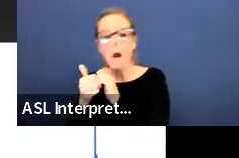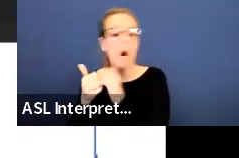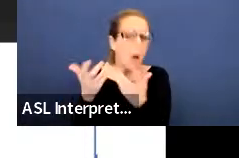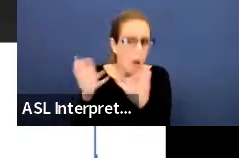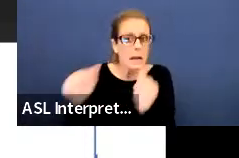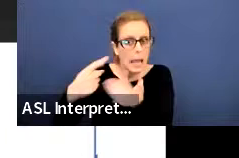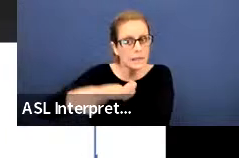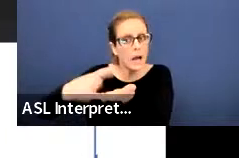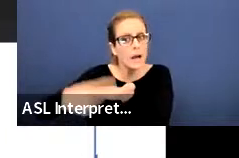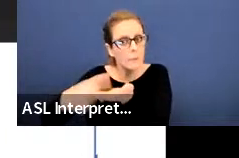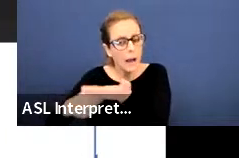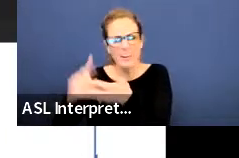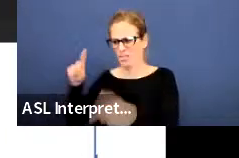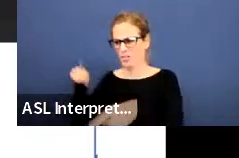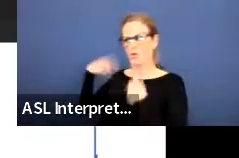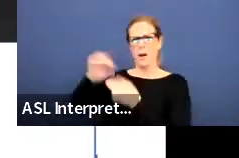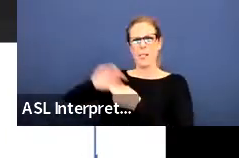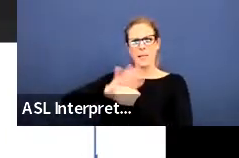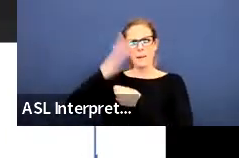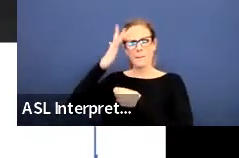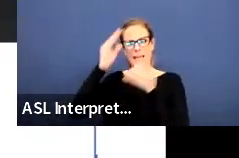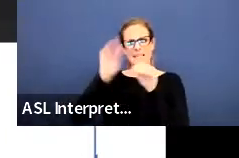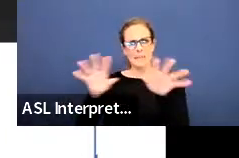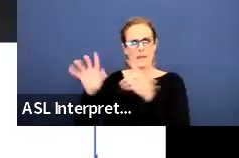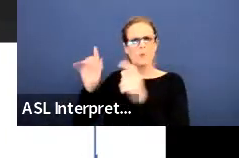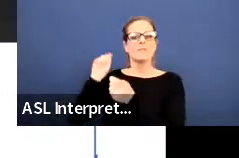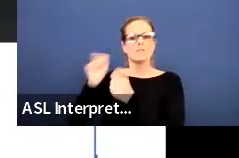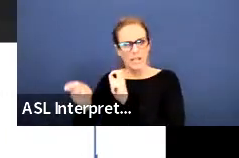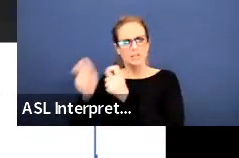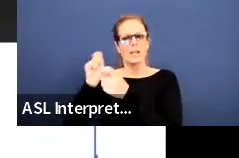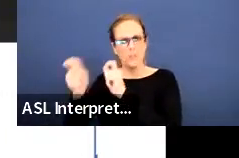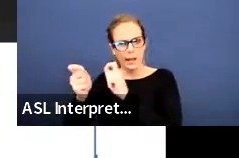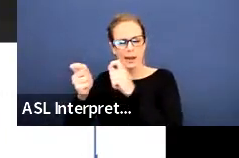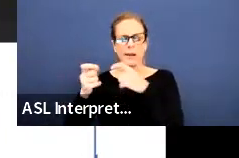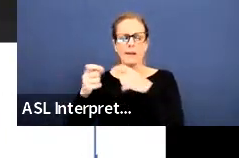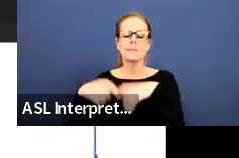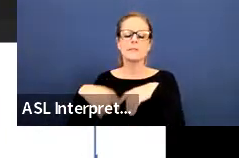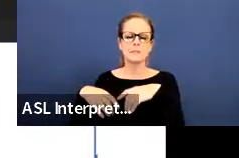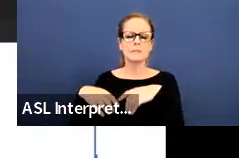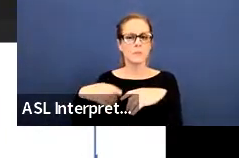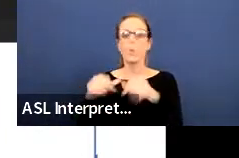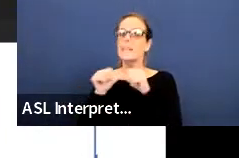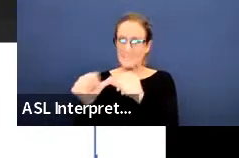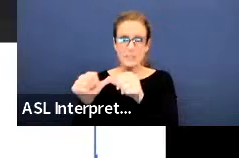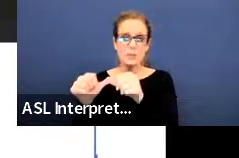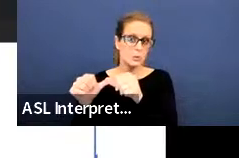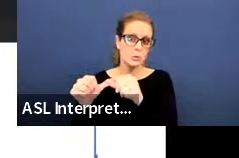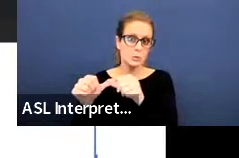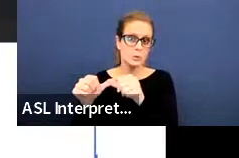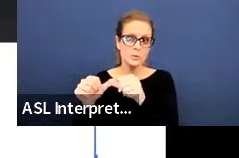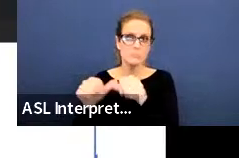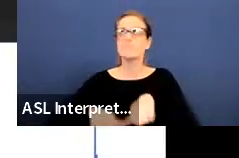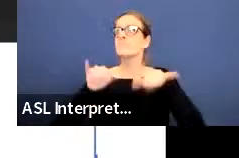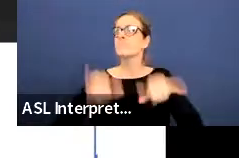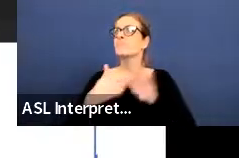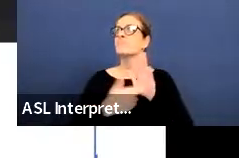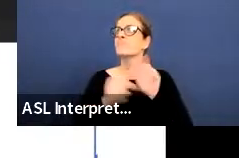We have throughout the pandemic made changes, and I think we continue to adjust our